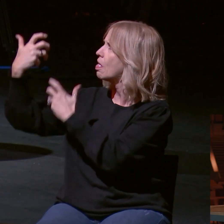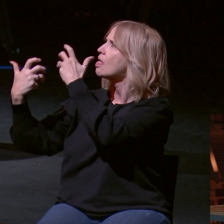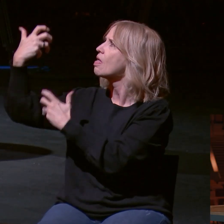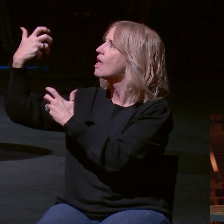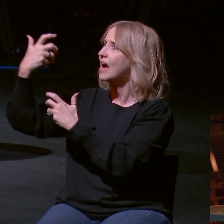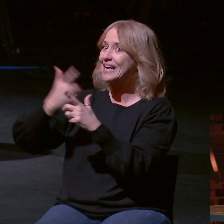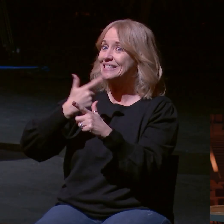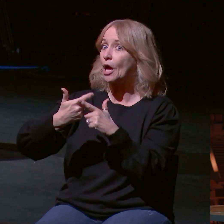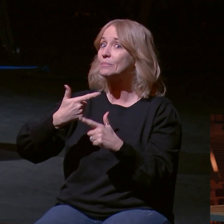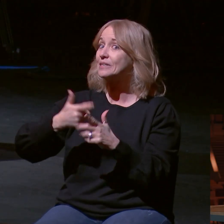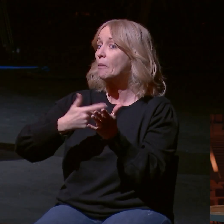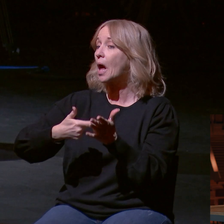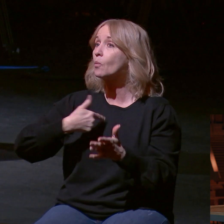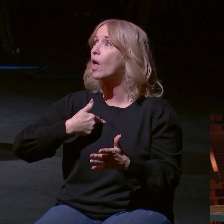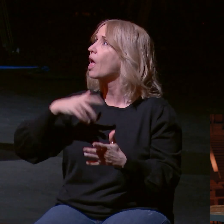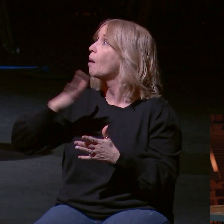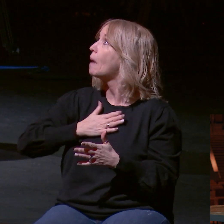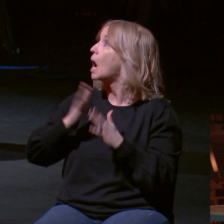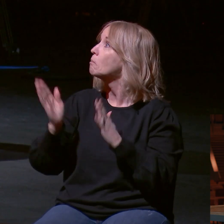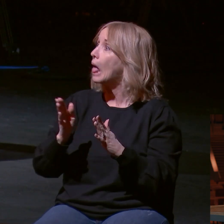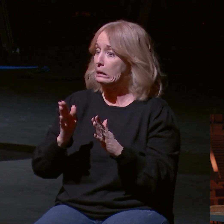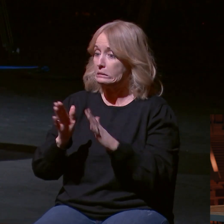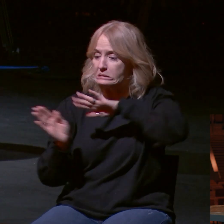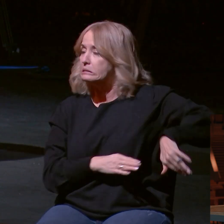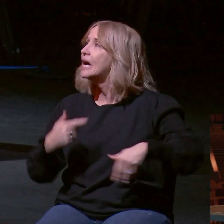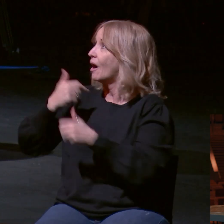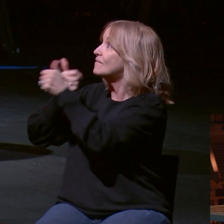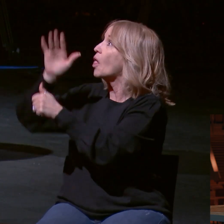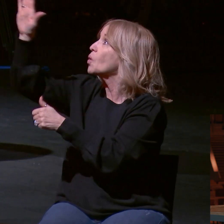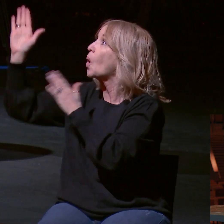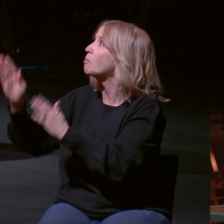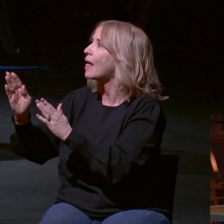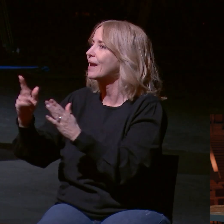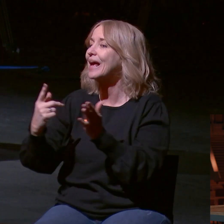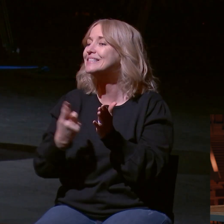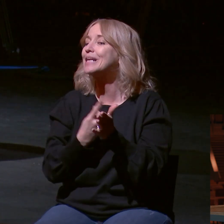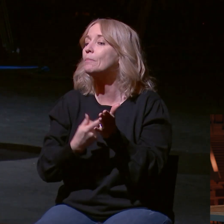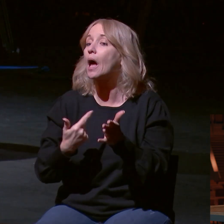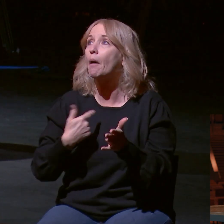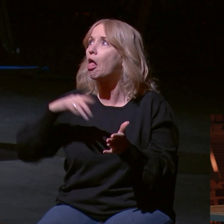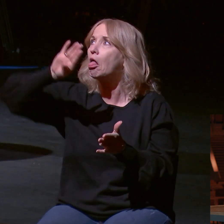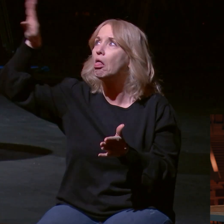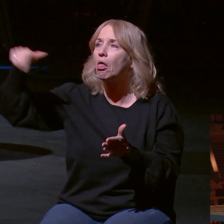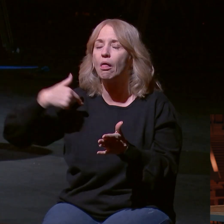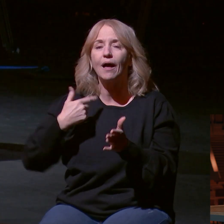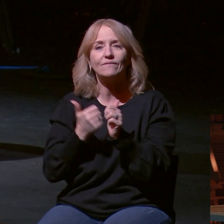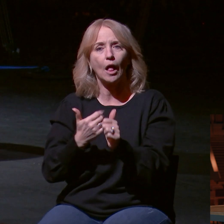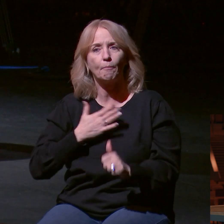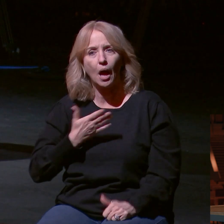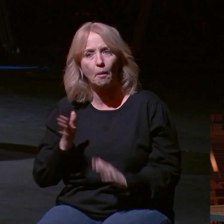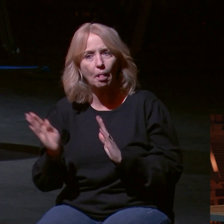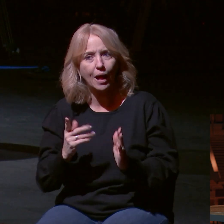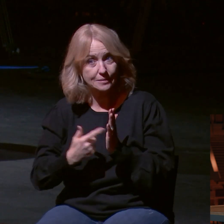sometimes we don't. In the Old Testament, Israel was infamous for doing just that. Sometimes they jump